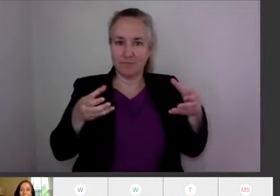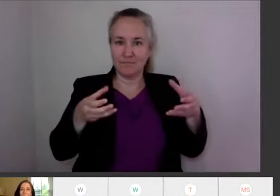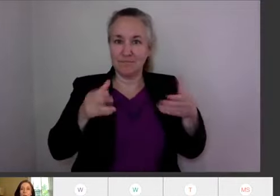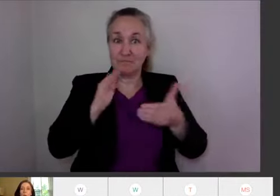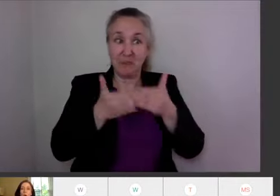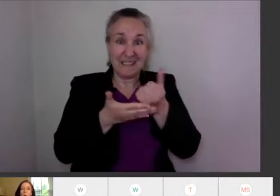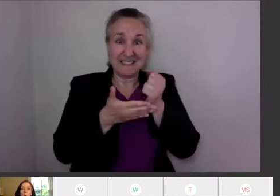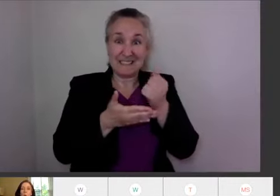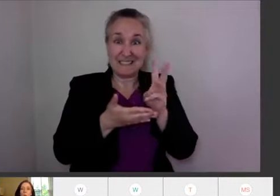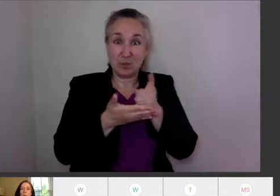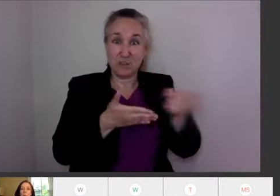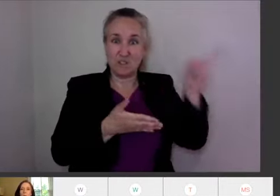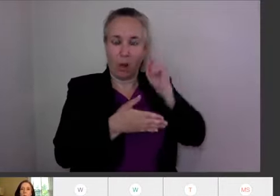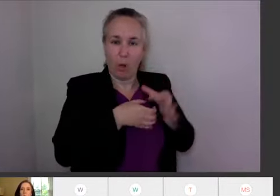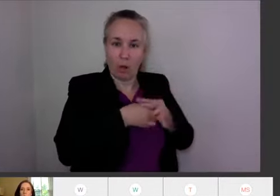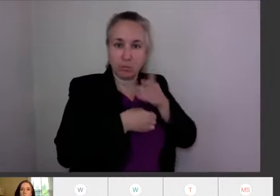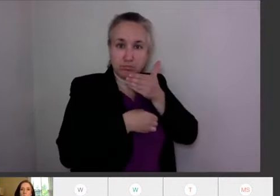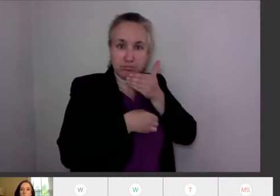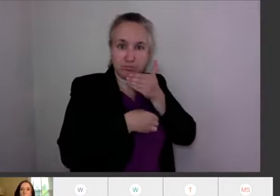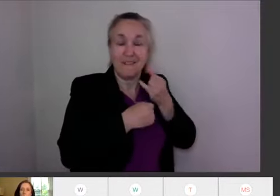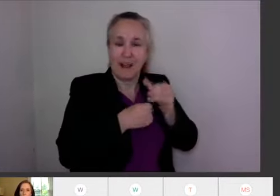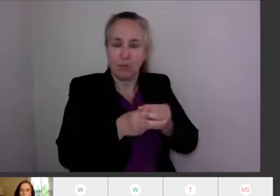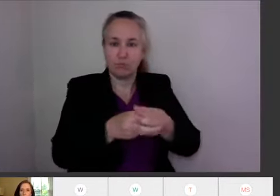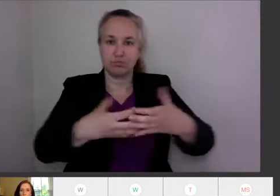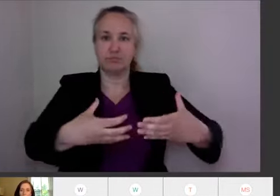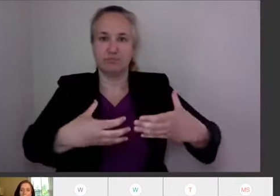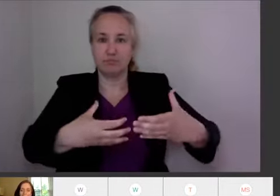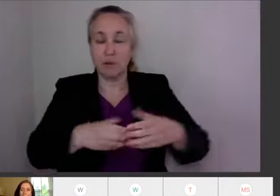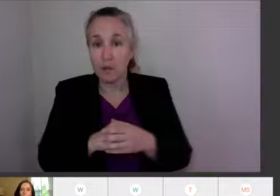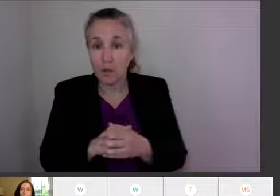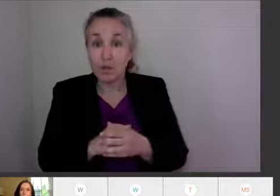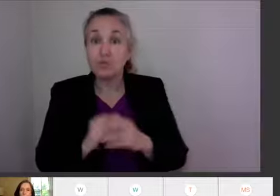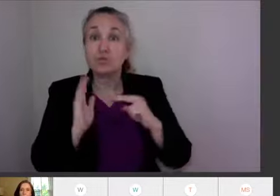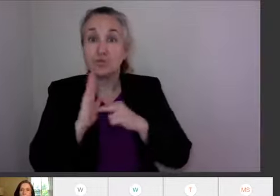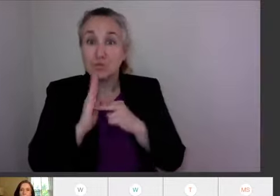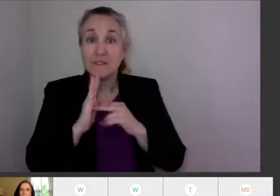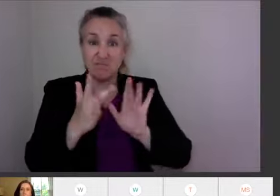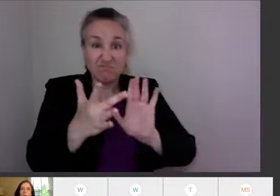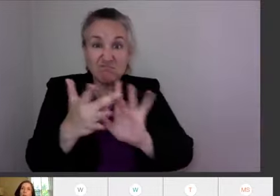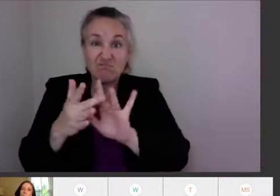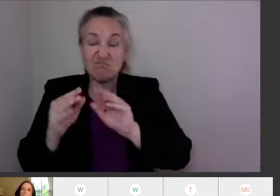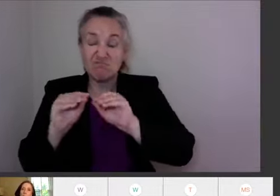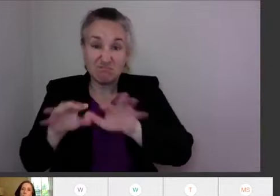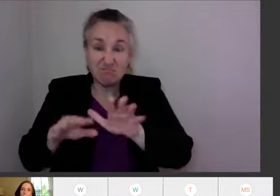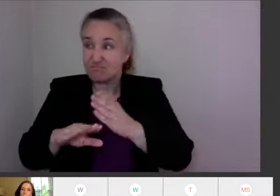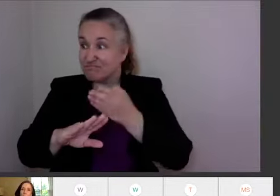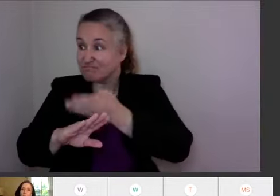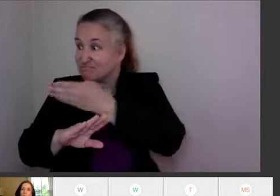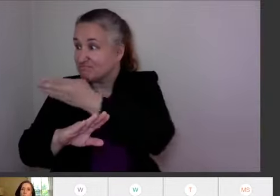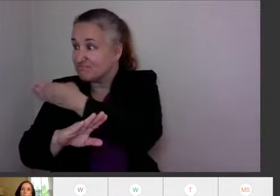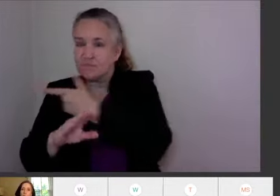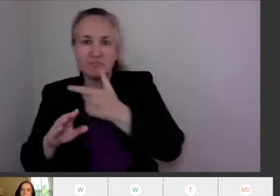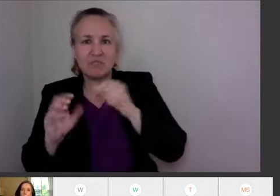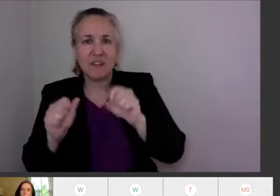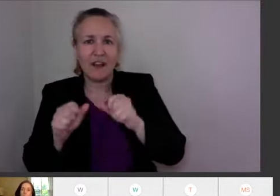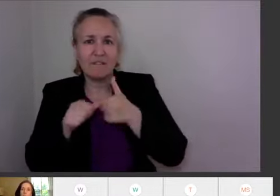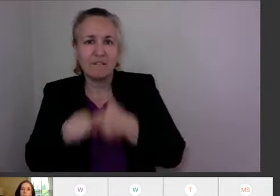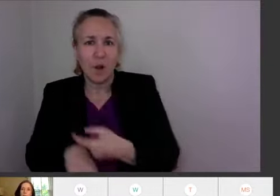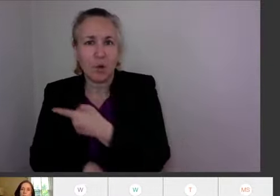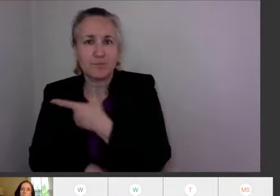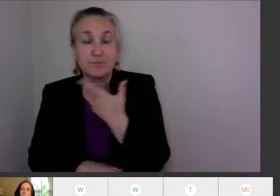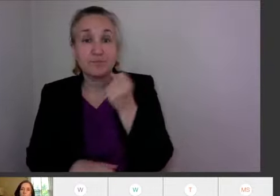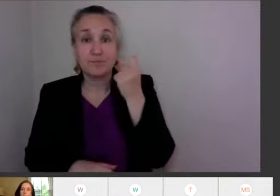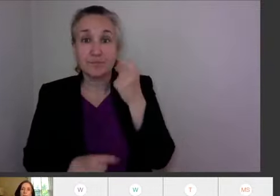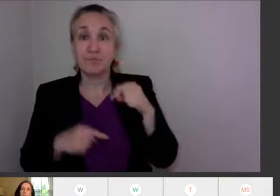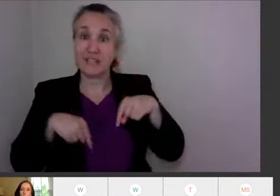ago. So we are in much better shape to do contact tracing. The other thing that we have now at the county, and